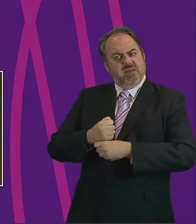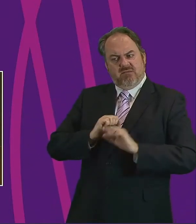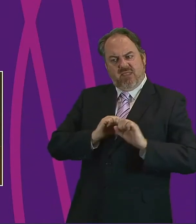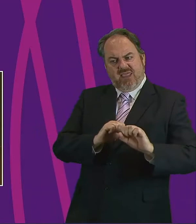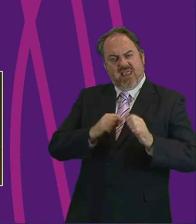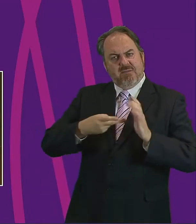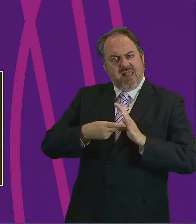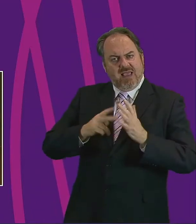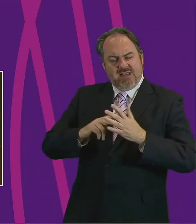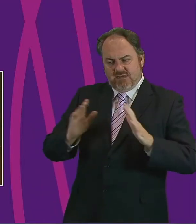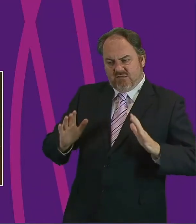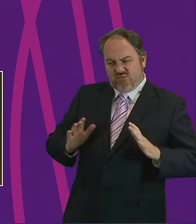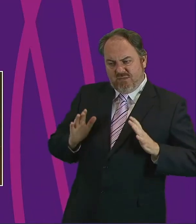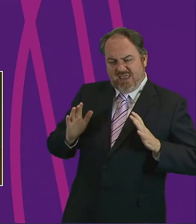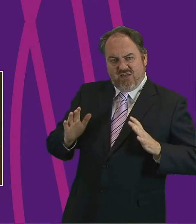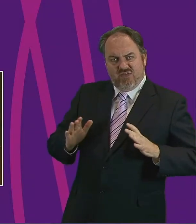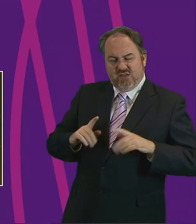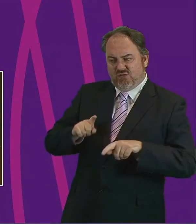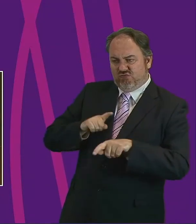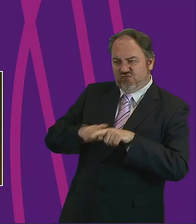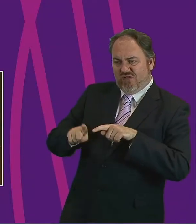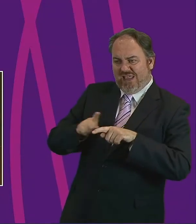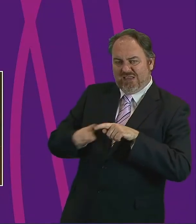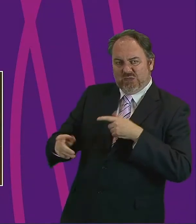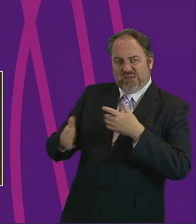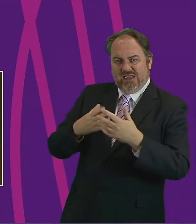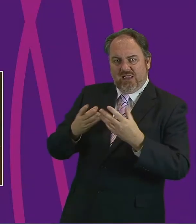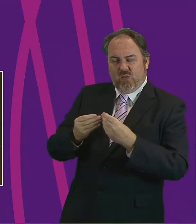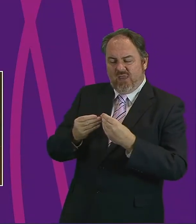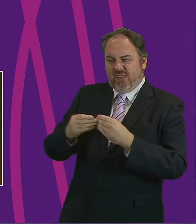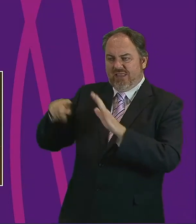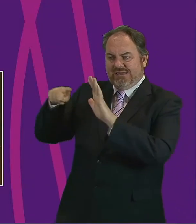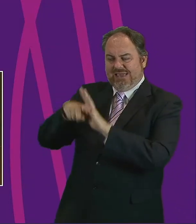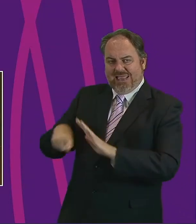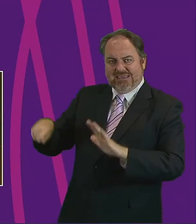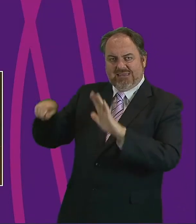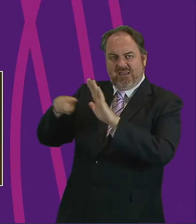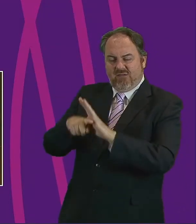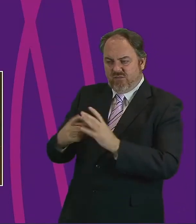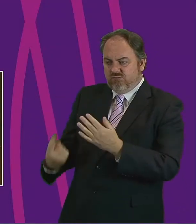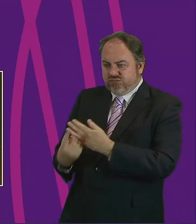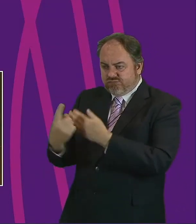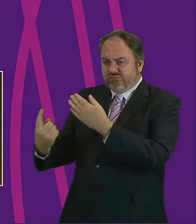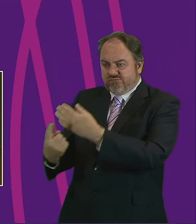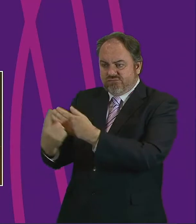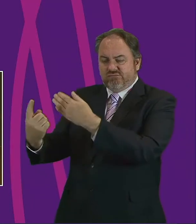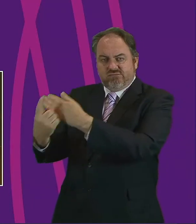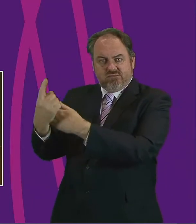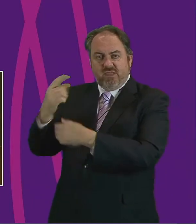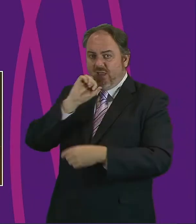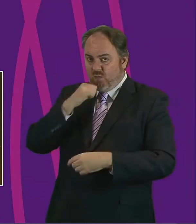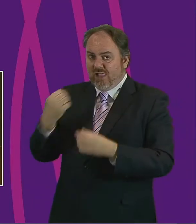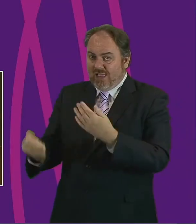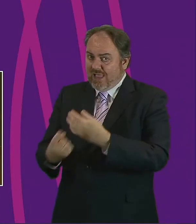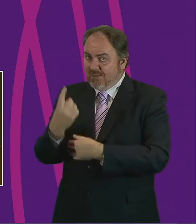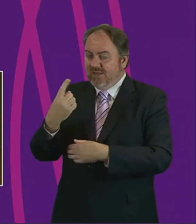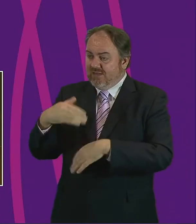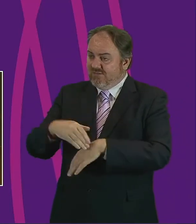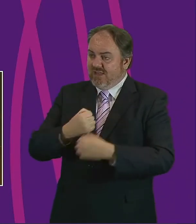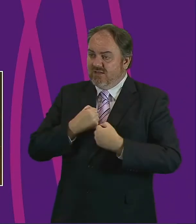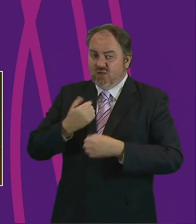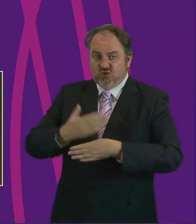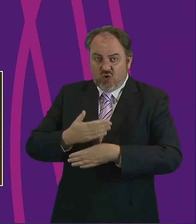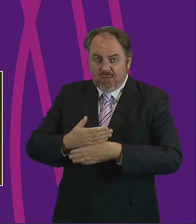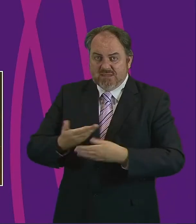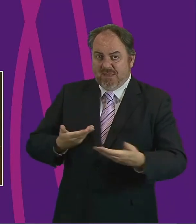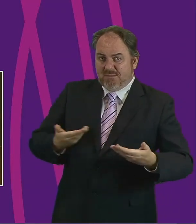of preparing to try and offset the worst impacts of this likely outcome on businesses, on jobs and on the